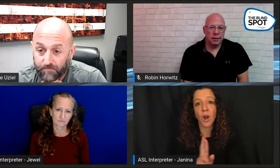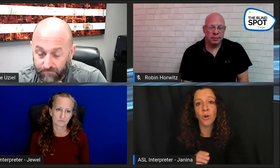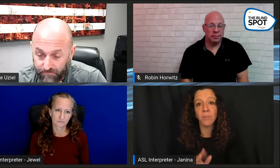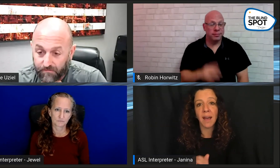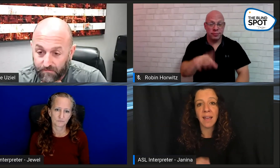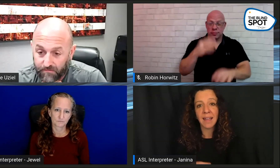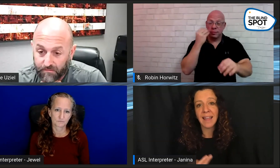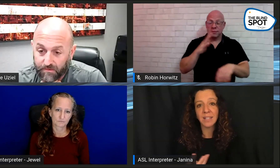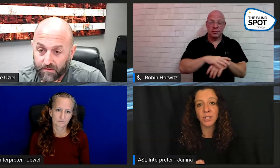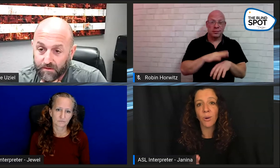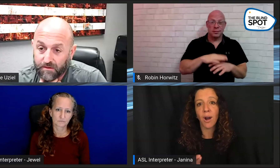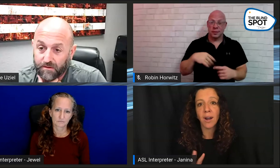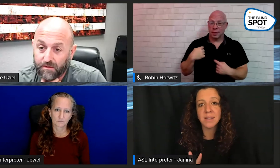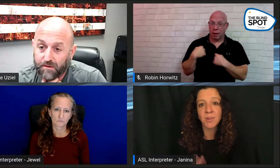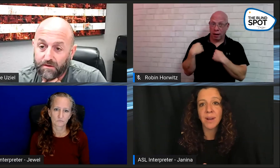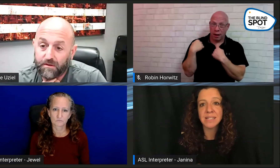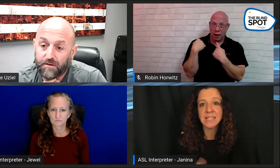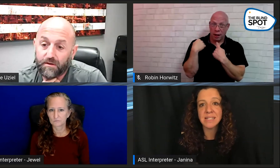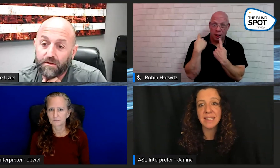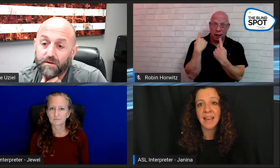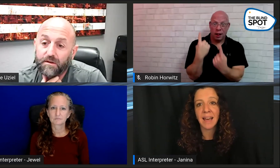robinhorwitz@me.com. That's